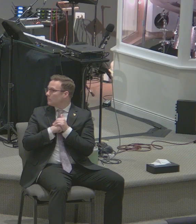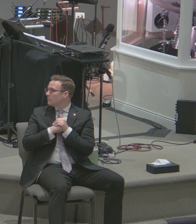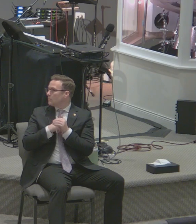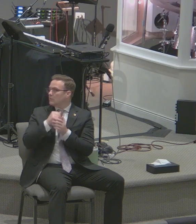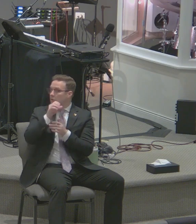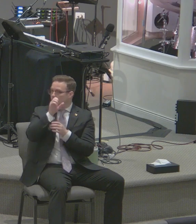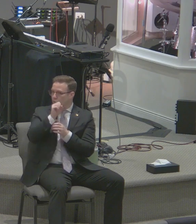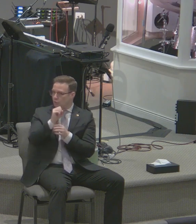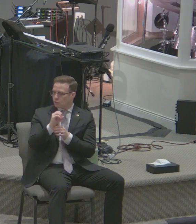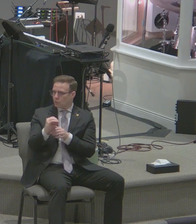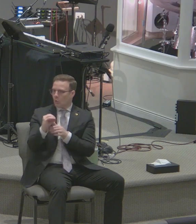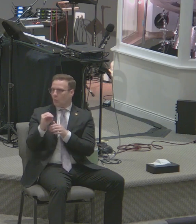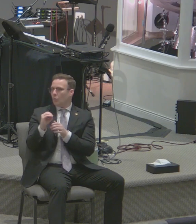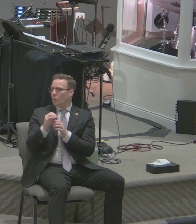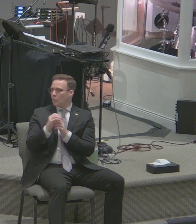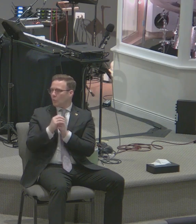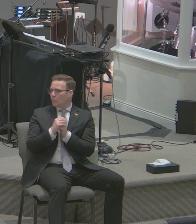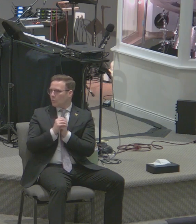So,